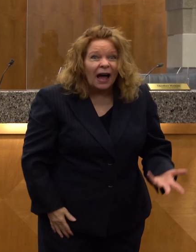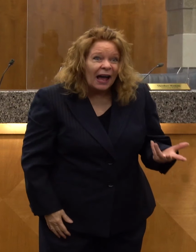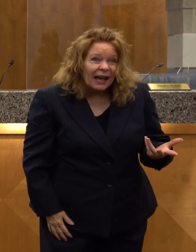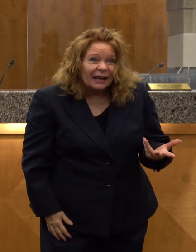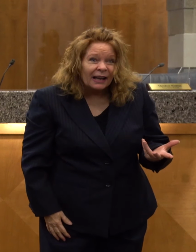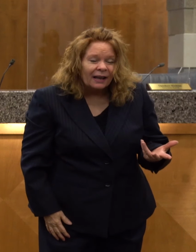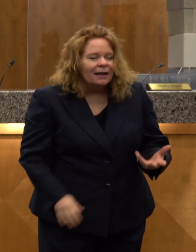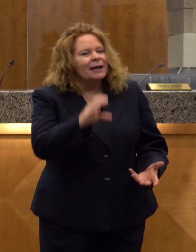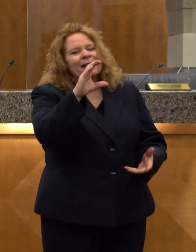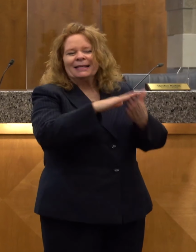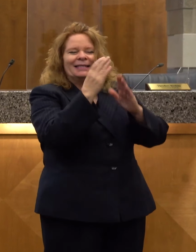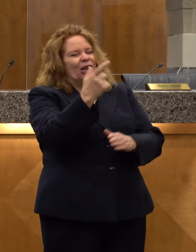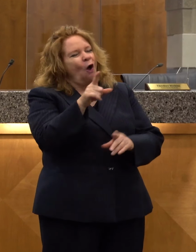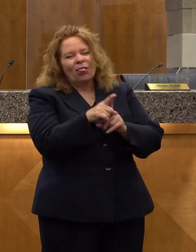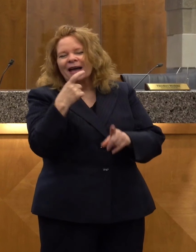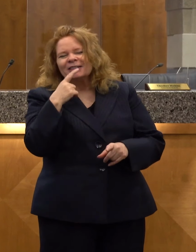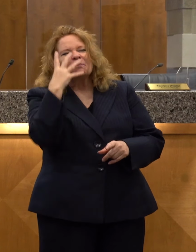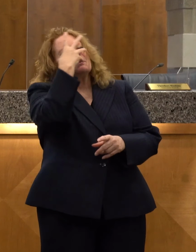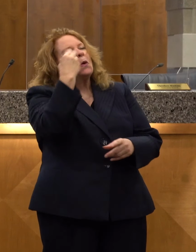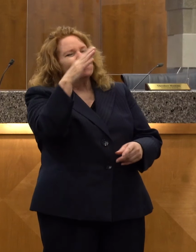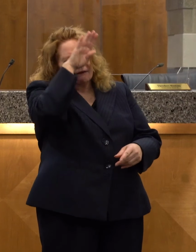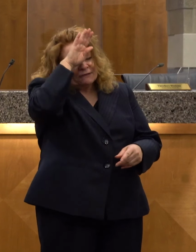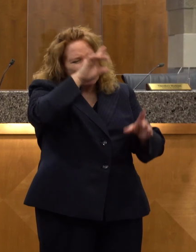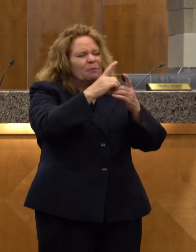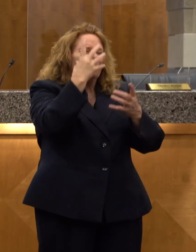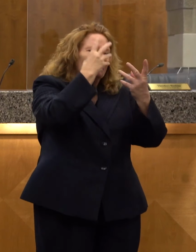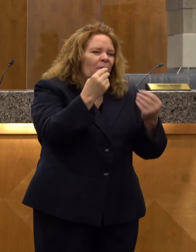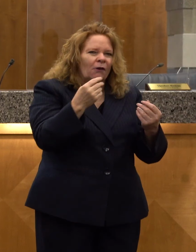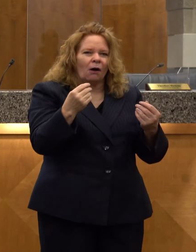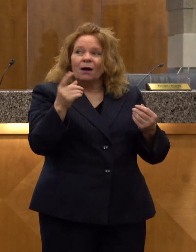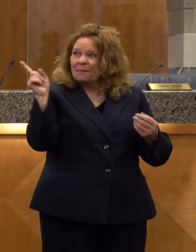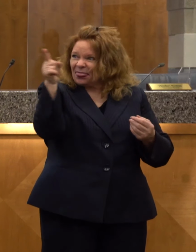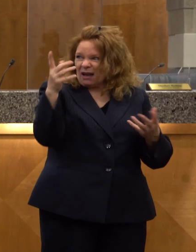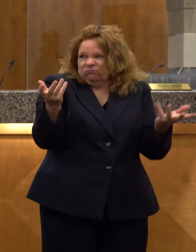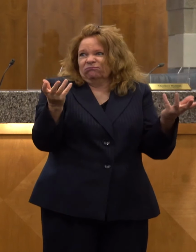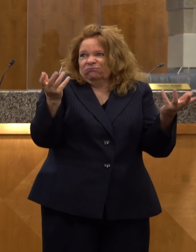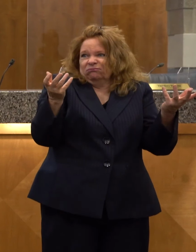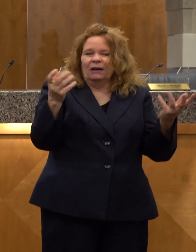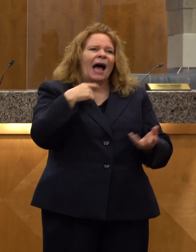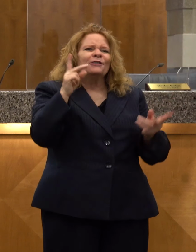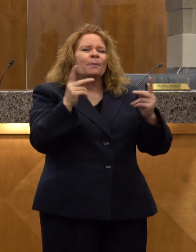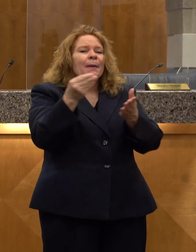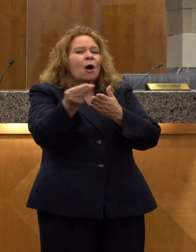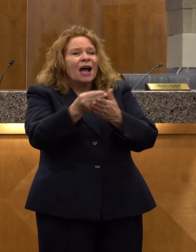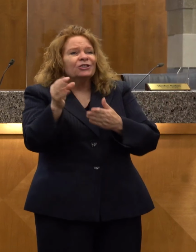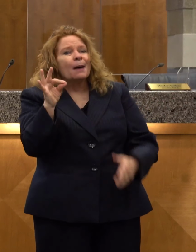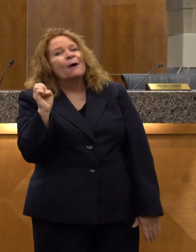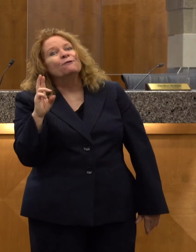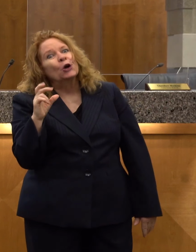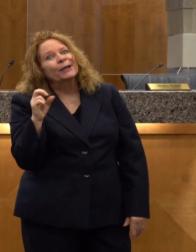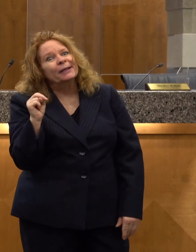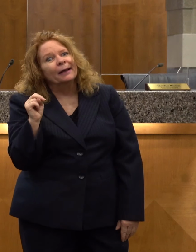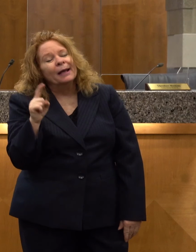good city hall, you just mentioned it, fire station. It don't look like nothing. I told people, I'm tired of going shopping in Ferguson. I go